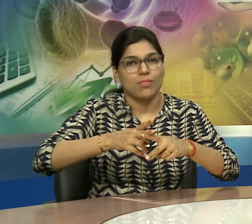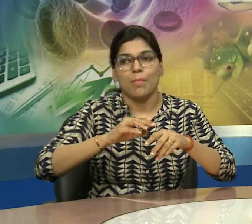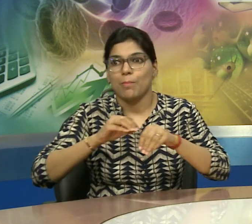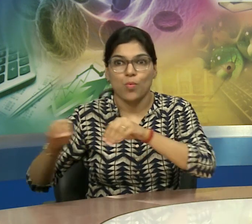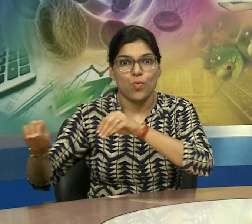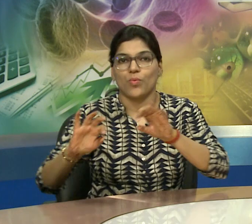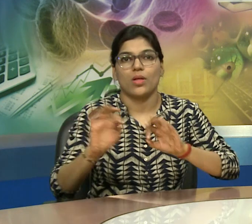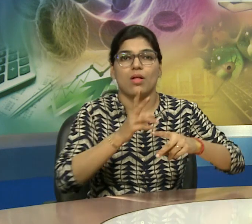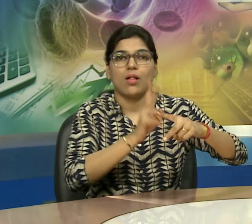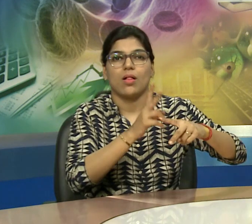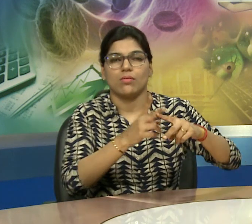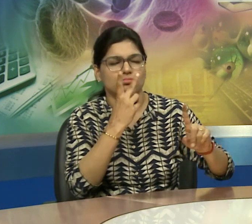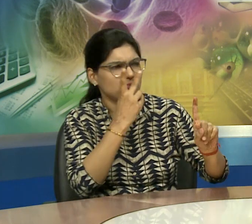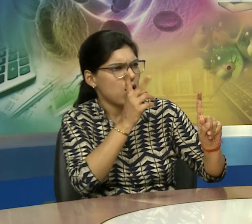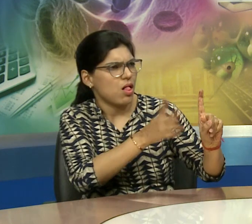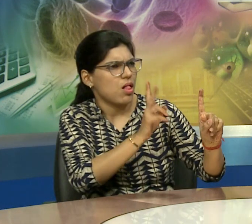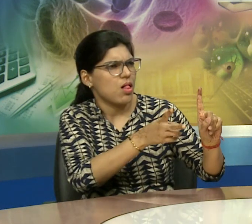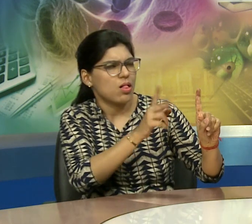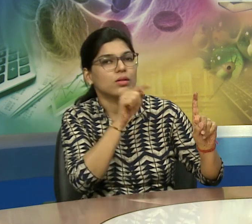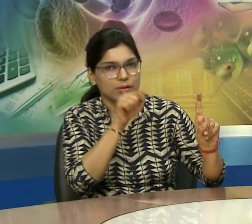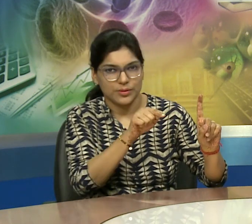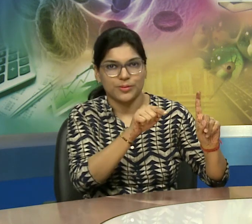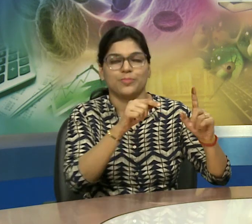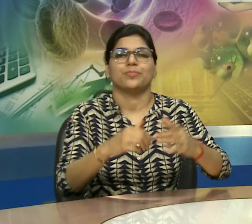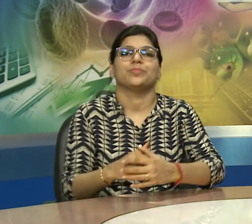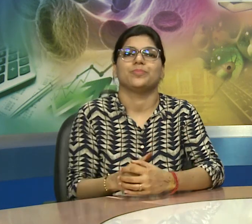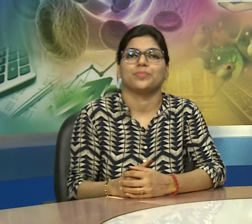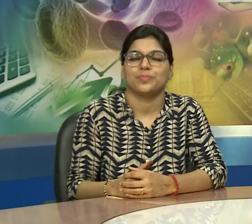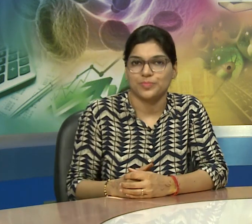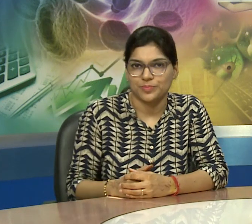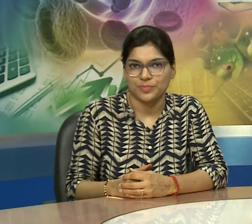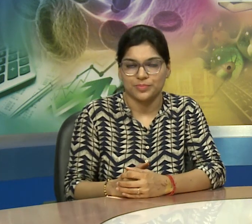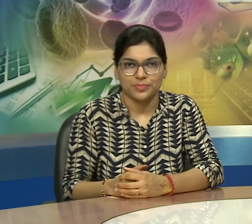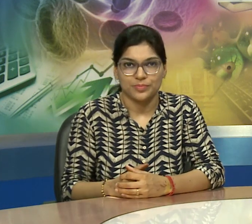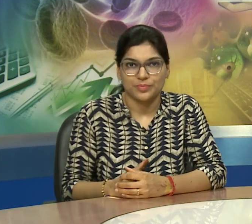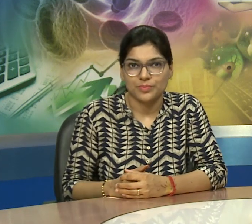Still means ongoing, things which haven't stopped yet.